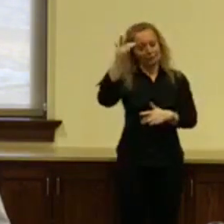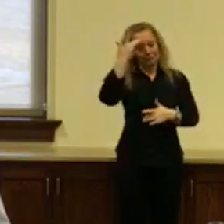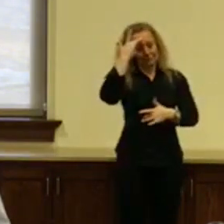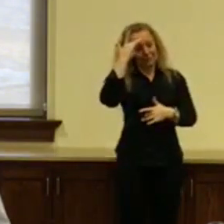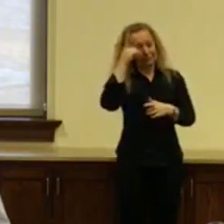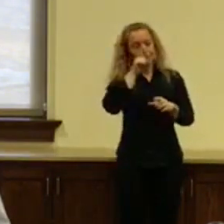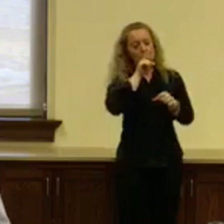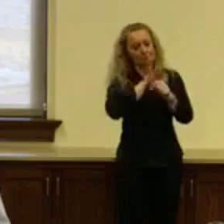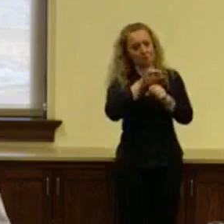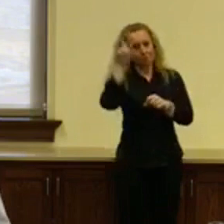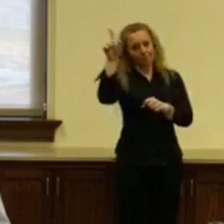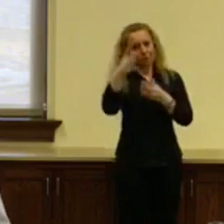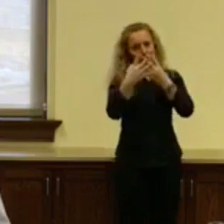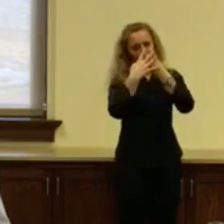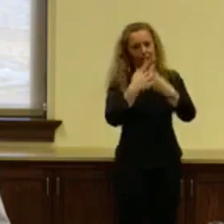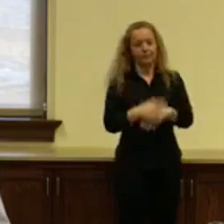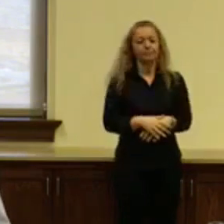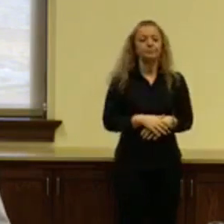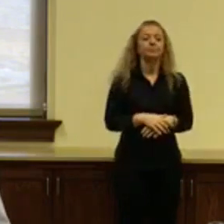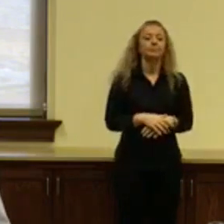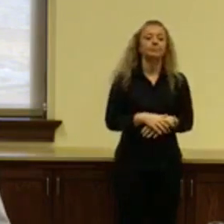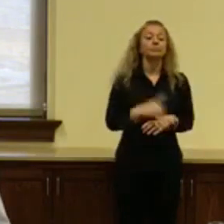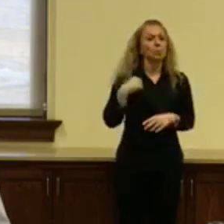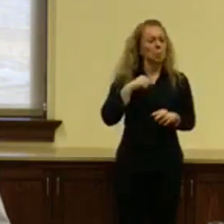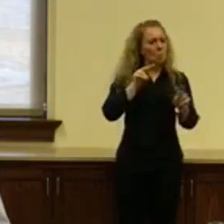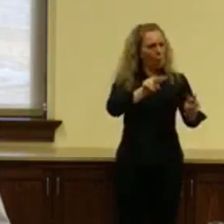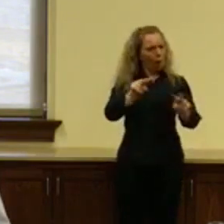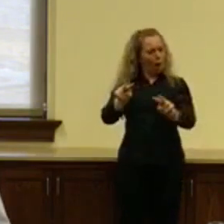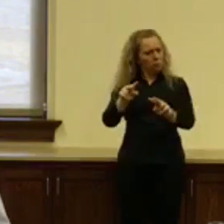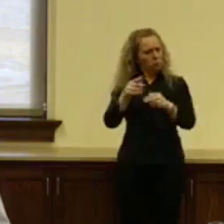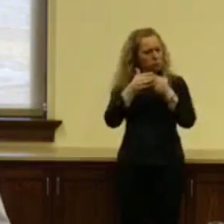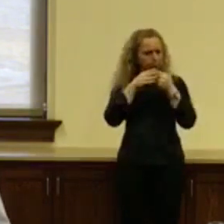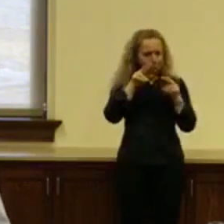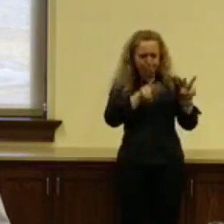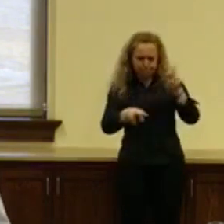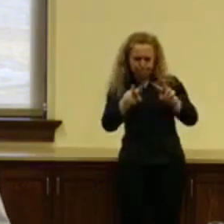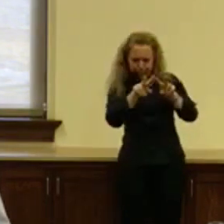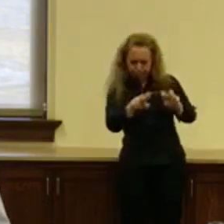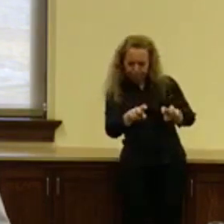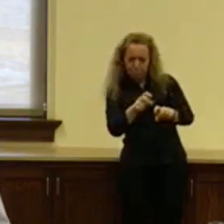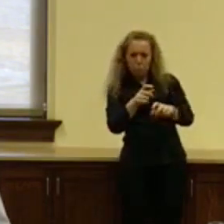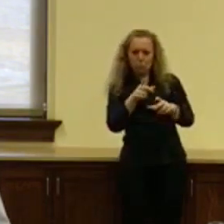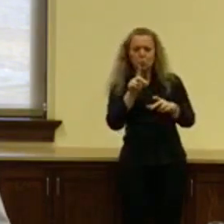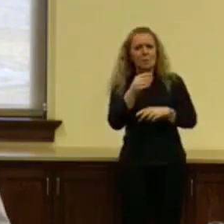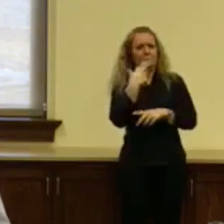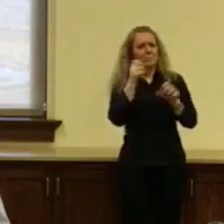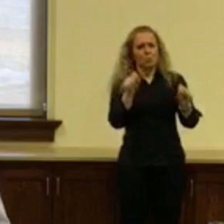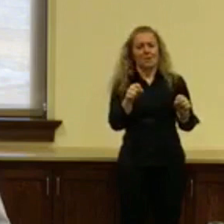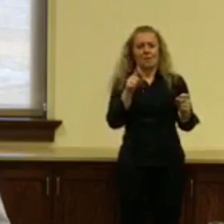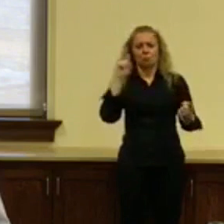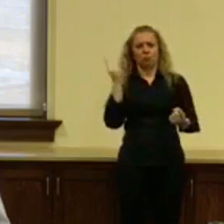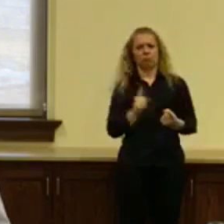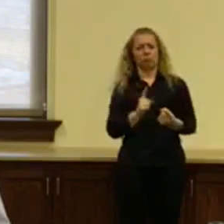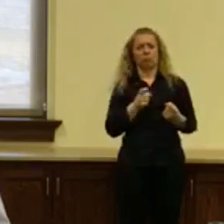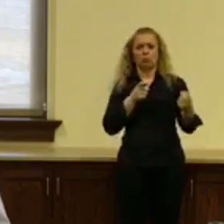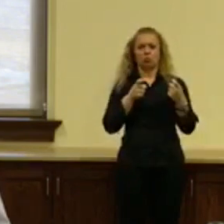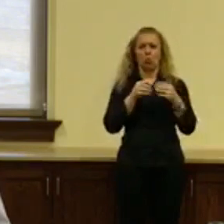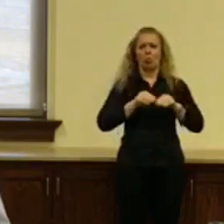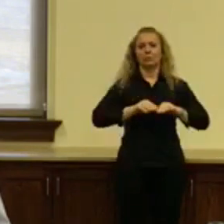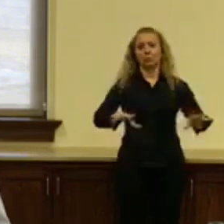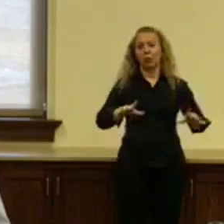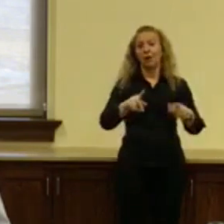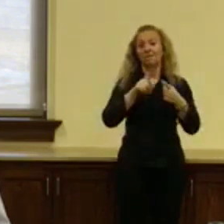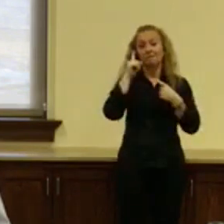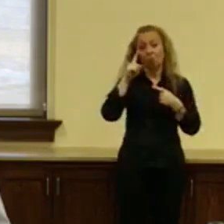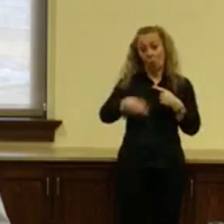jail. We are watching these cases closely and doing what we can to control the spread of the virus in these facilities.